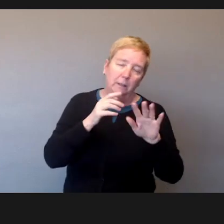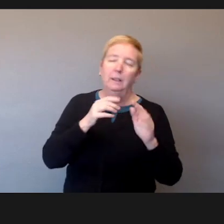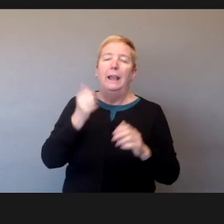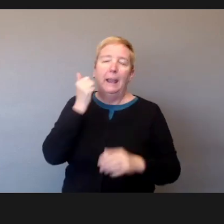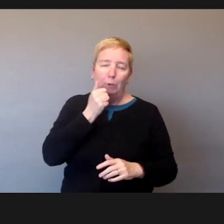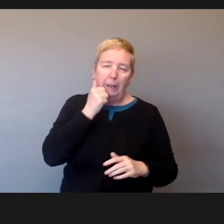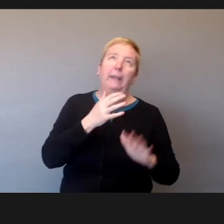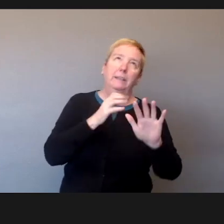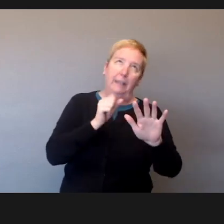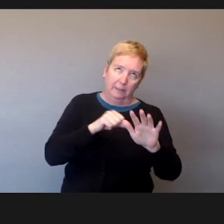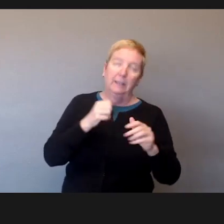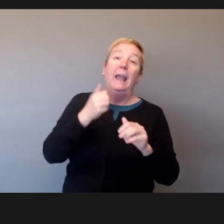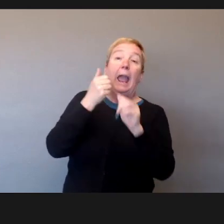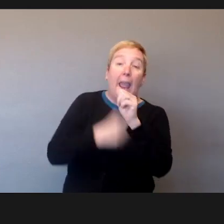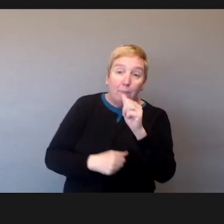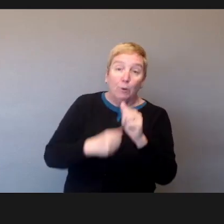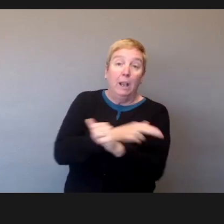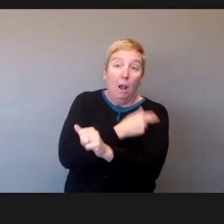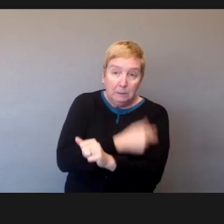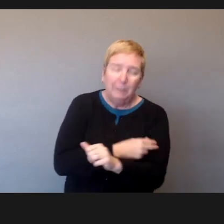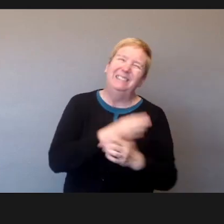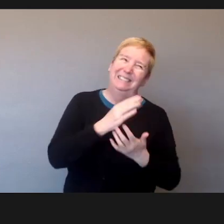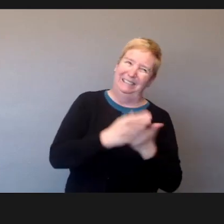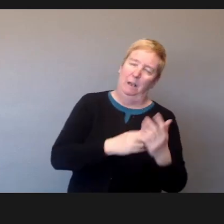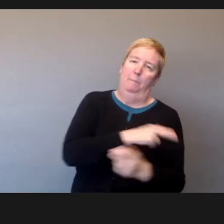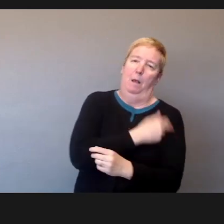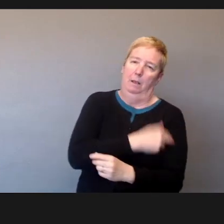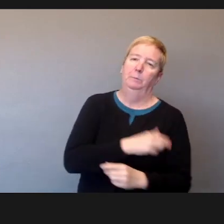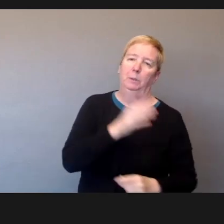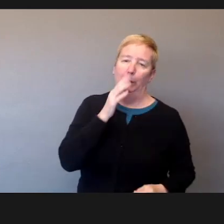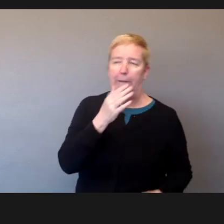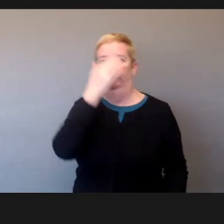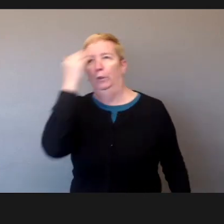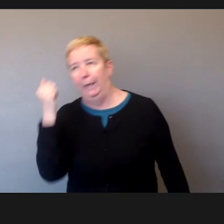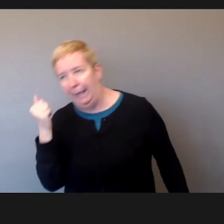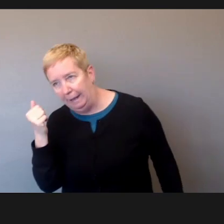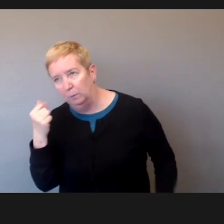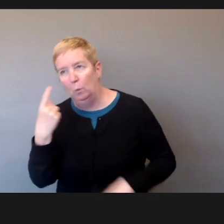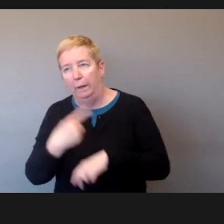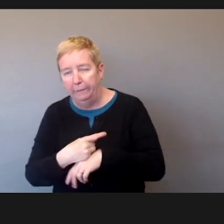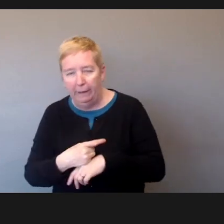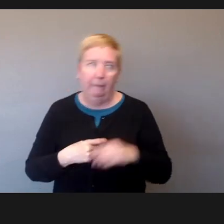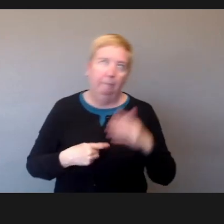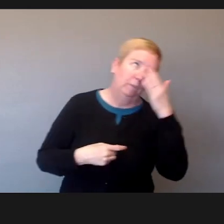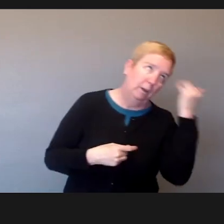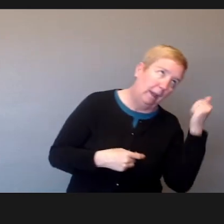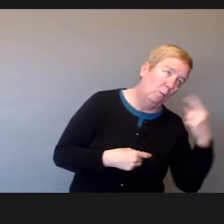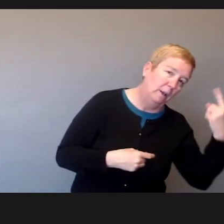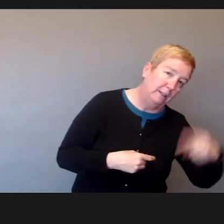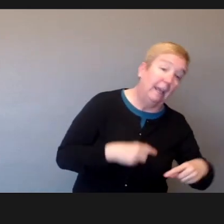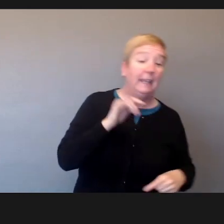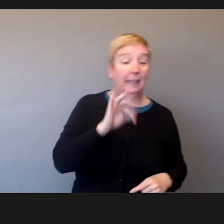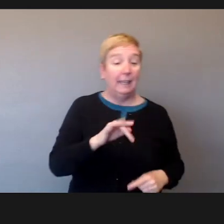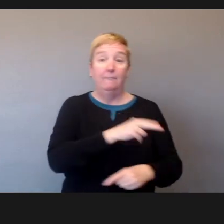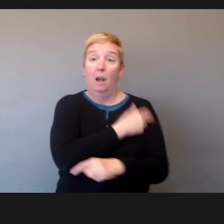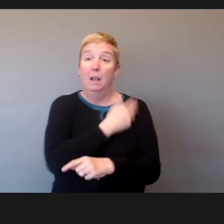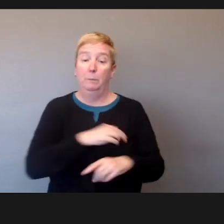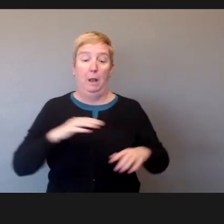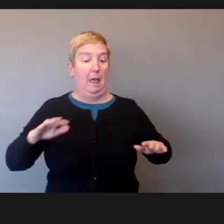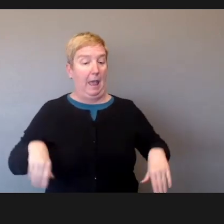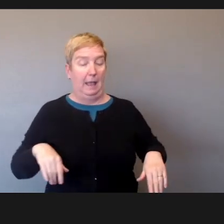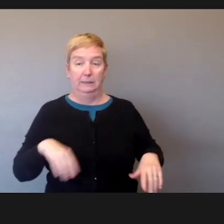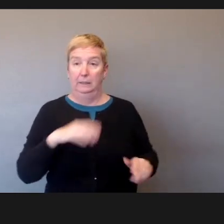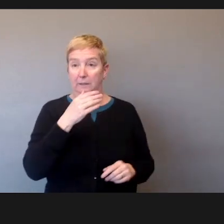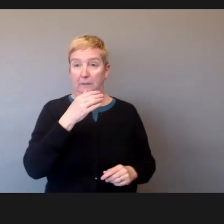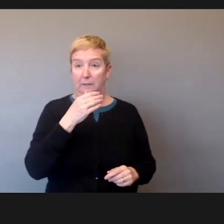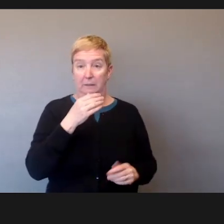So sometimes if people are busy, they forget to submit. Typically, when a hospital doesn't submit, it's a very, very